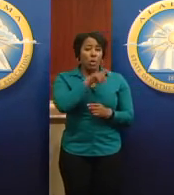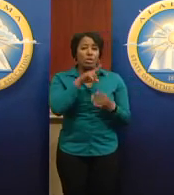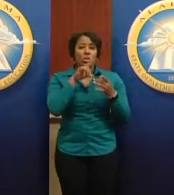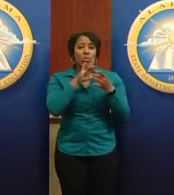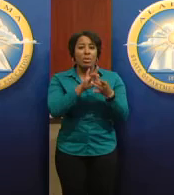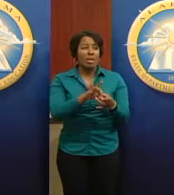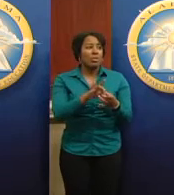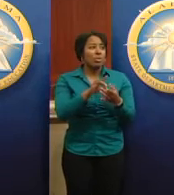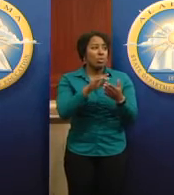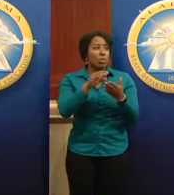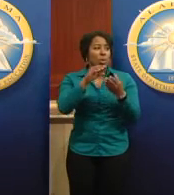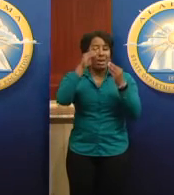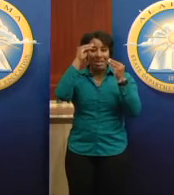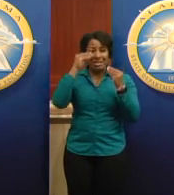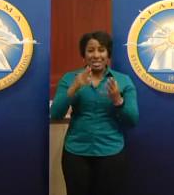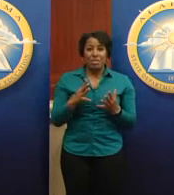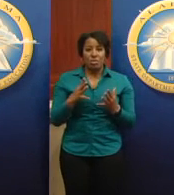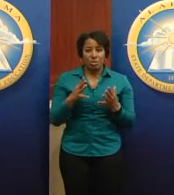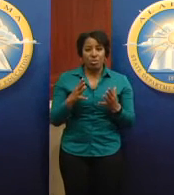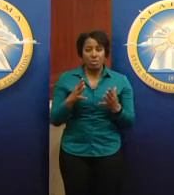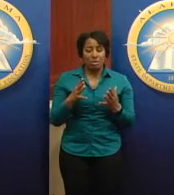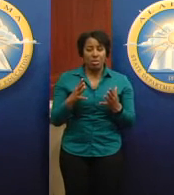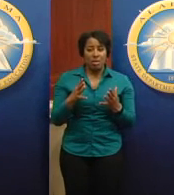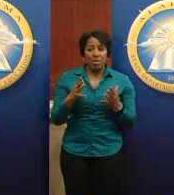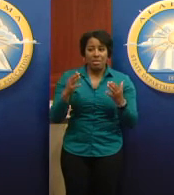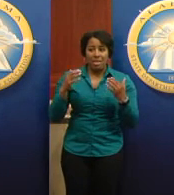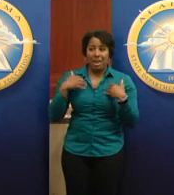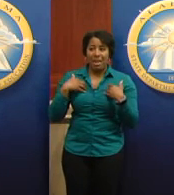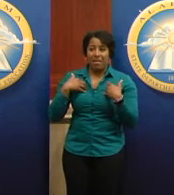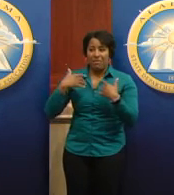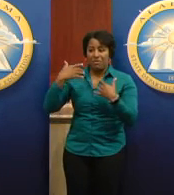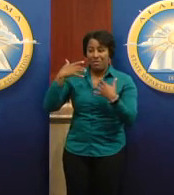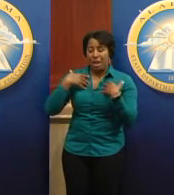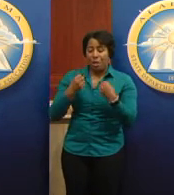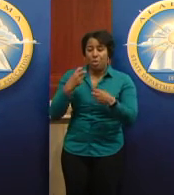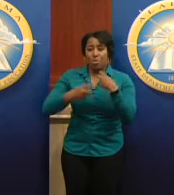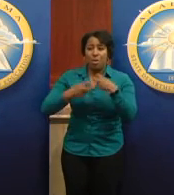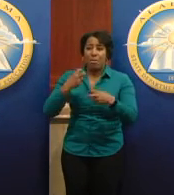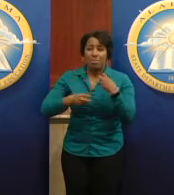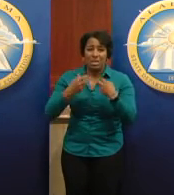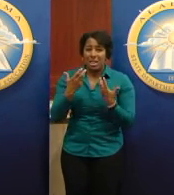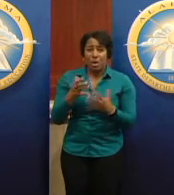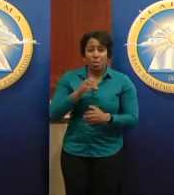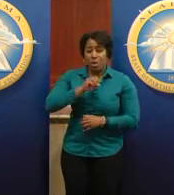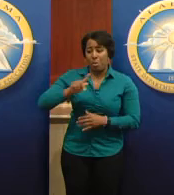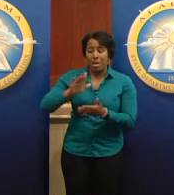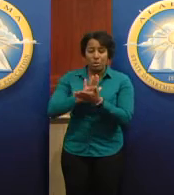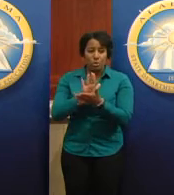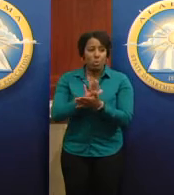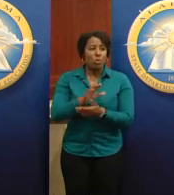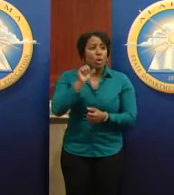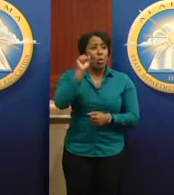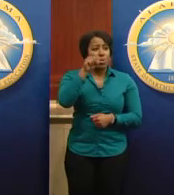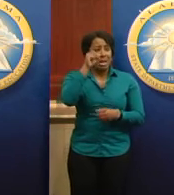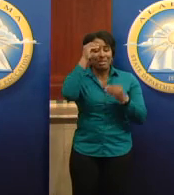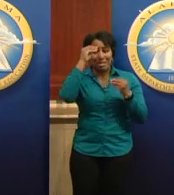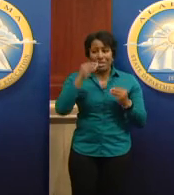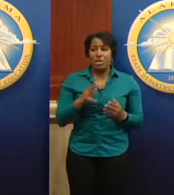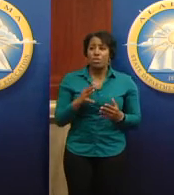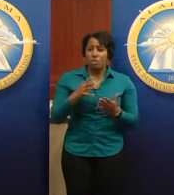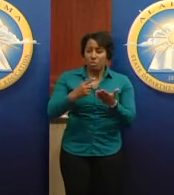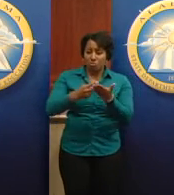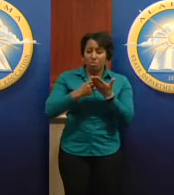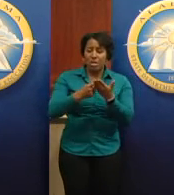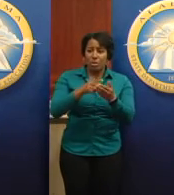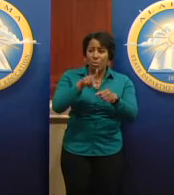don't return to school. They are talking to their local superintendents and principals. Yes, absolutely. Those are considerations